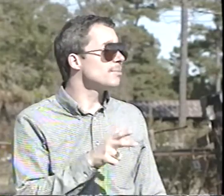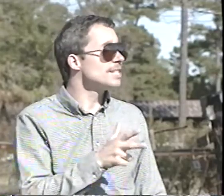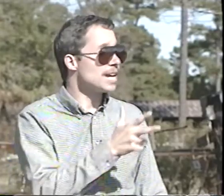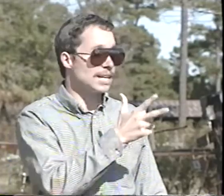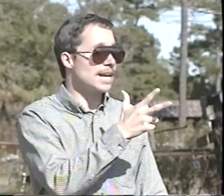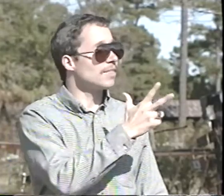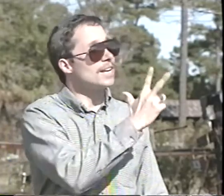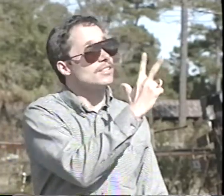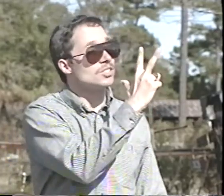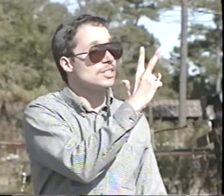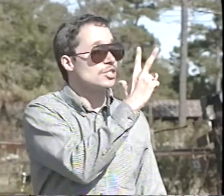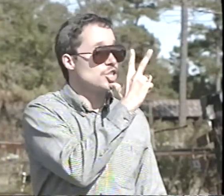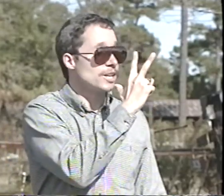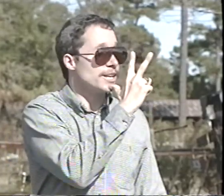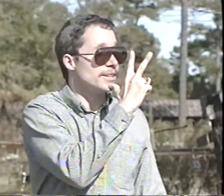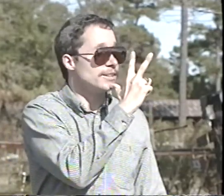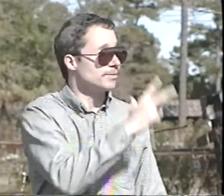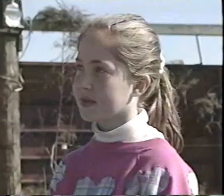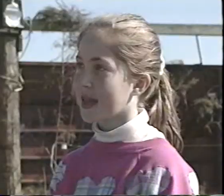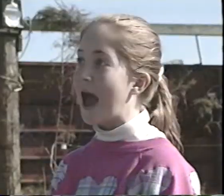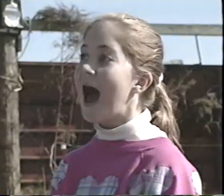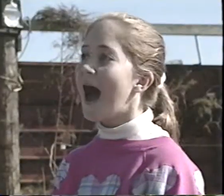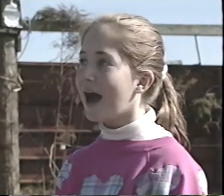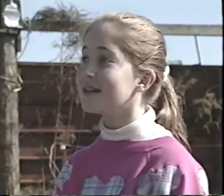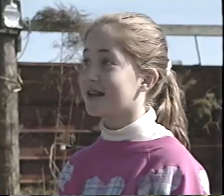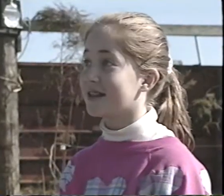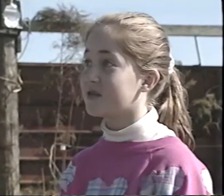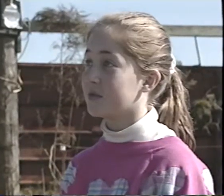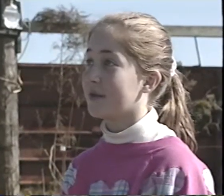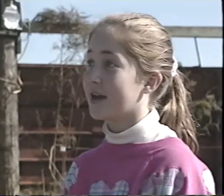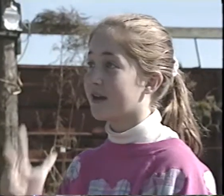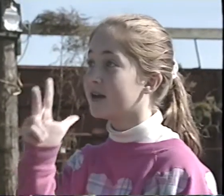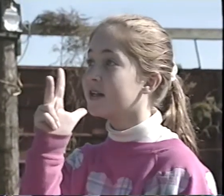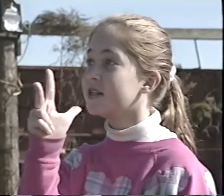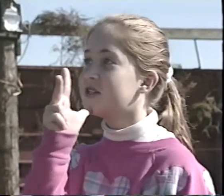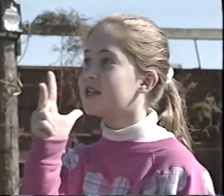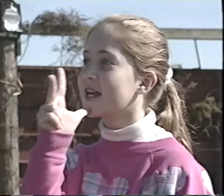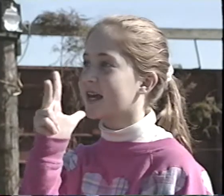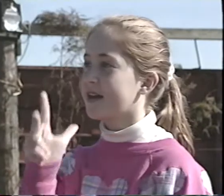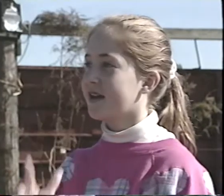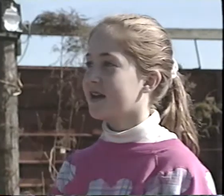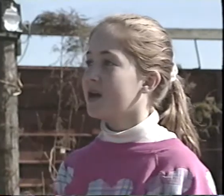signed like this, chicken. I like this one better. Chicken.